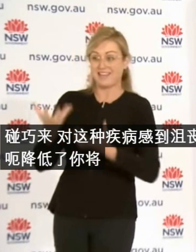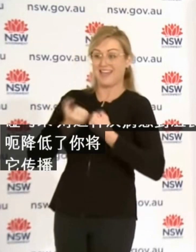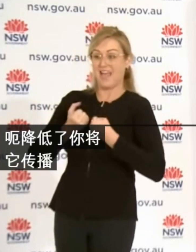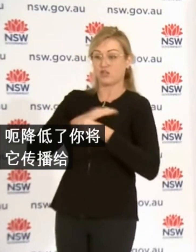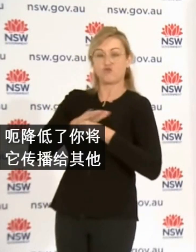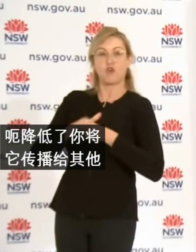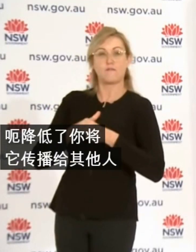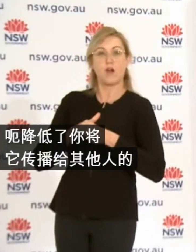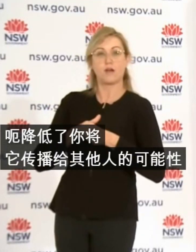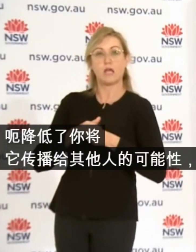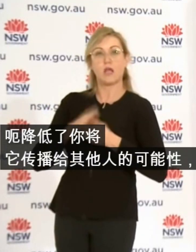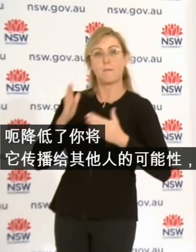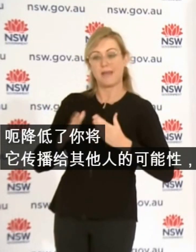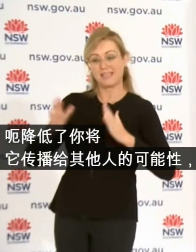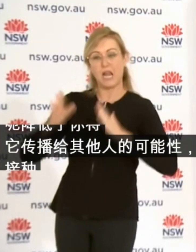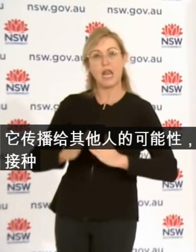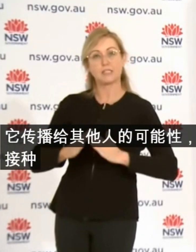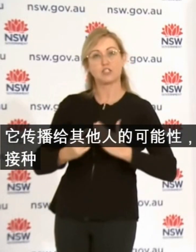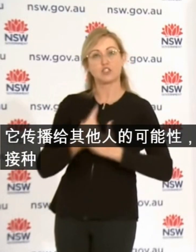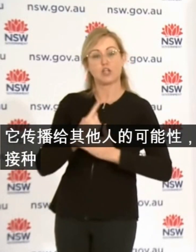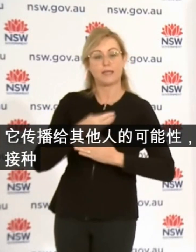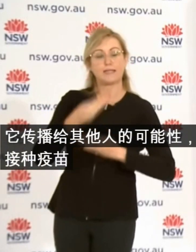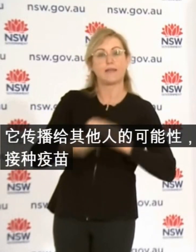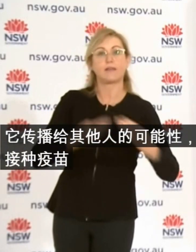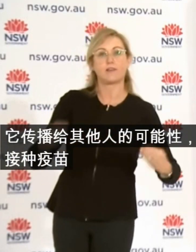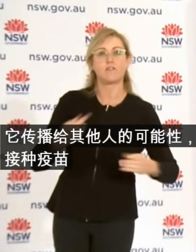likelihood that you'll spread it to other people. So being fully vaccinated